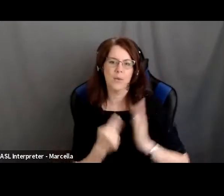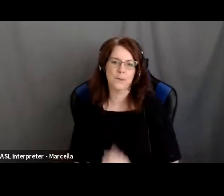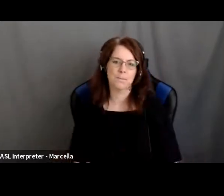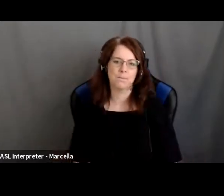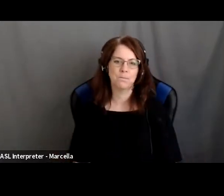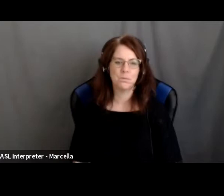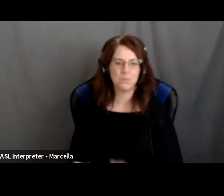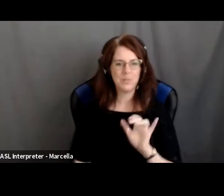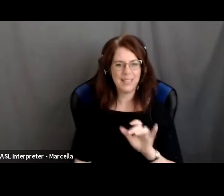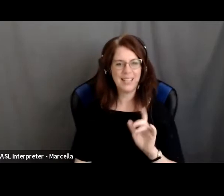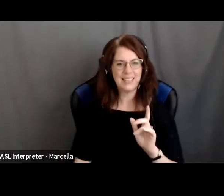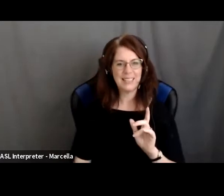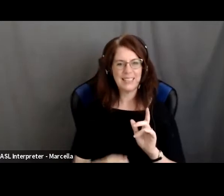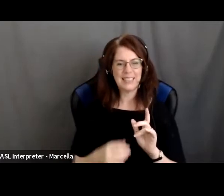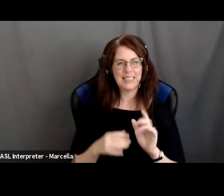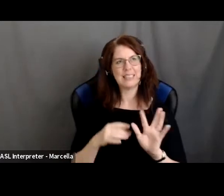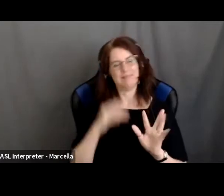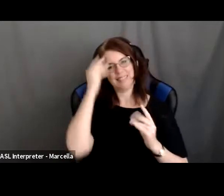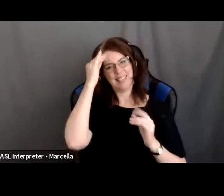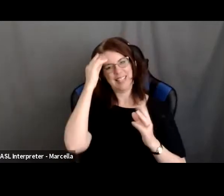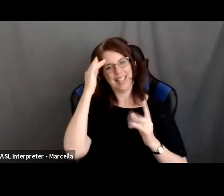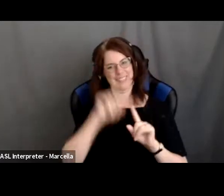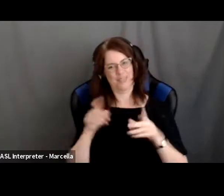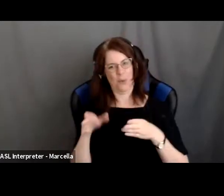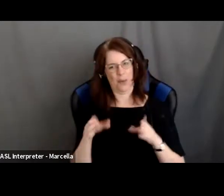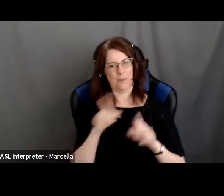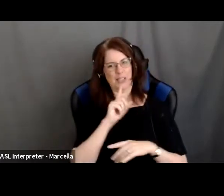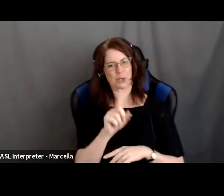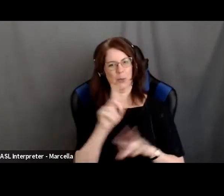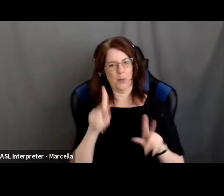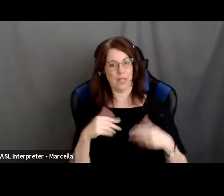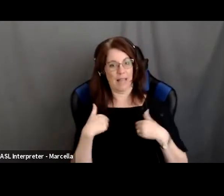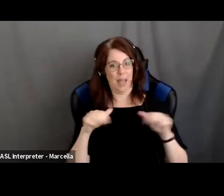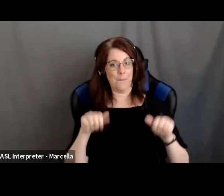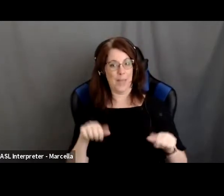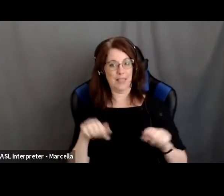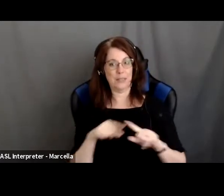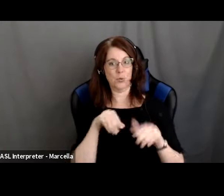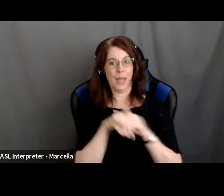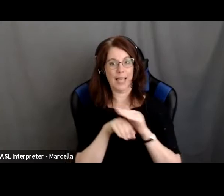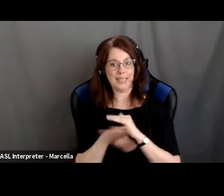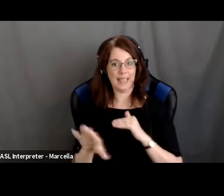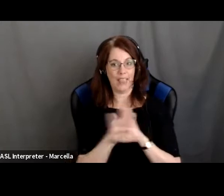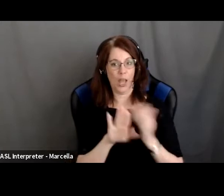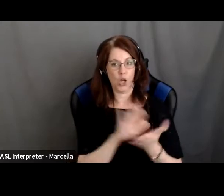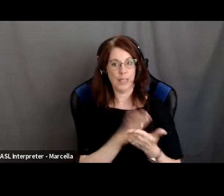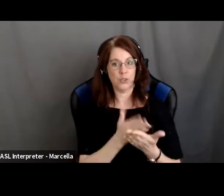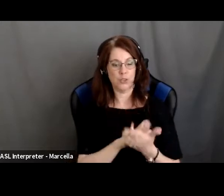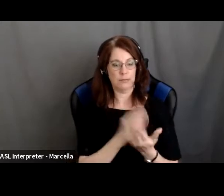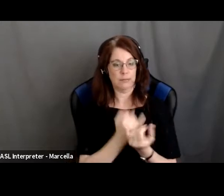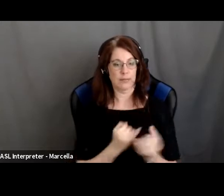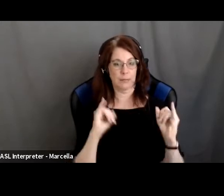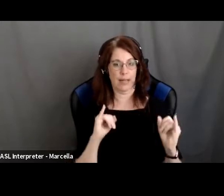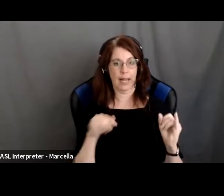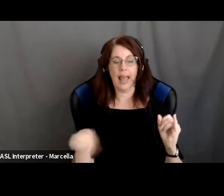again, with that, it's kind of thinking outside the box, making sure that a person has the ability to access their kitchen independently and that they